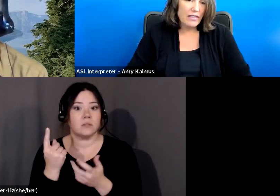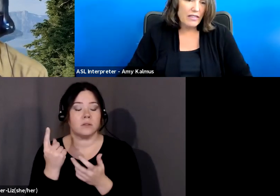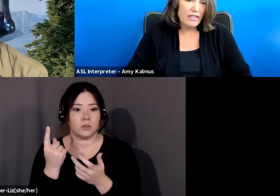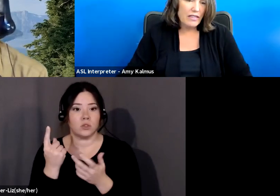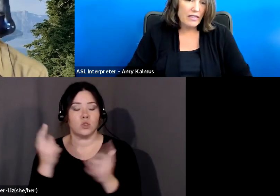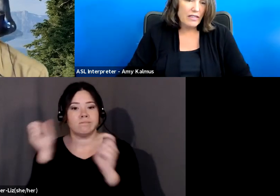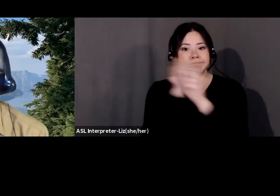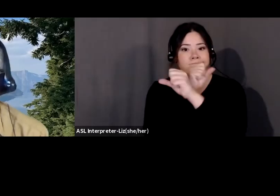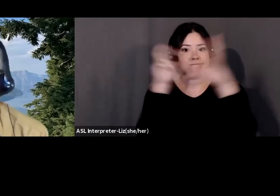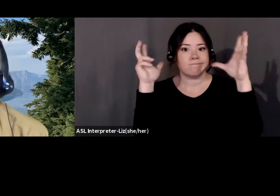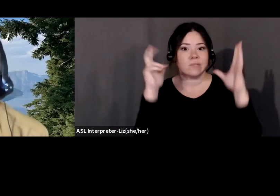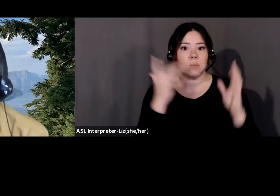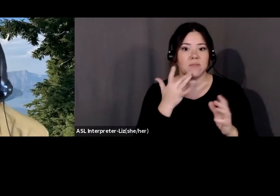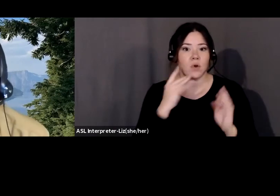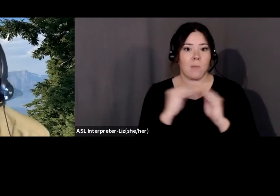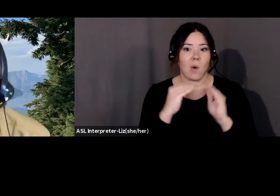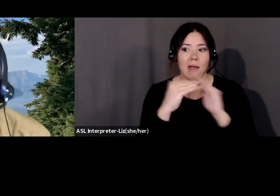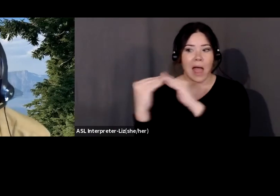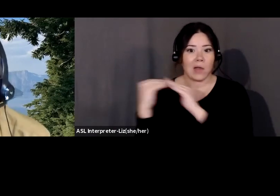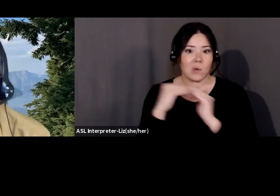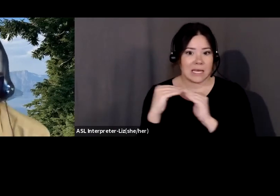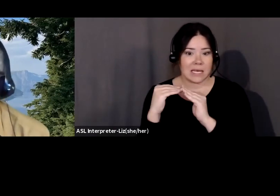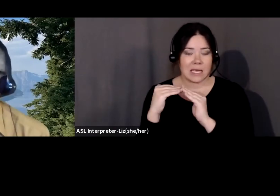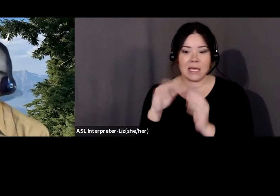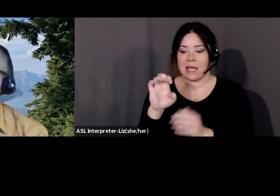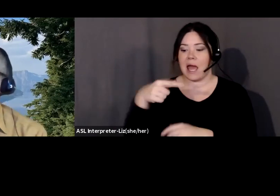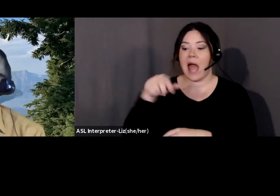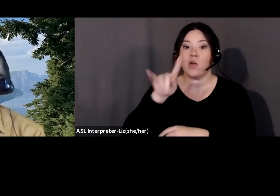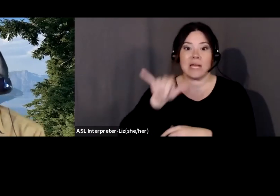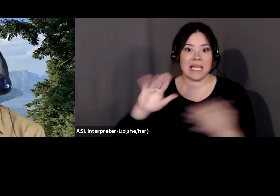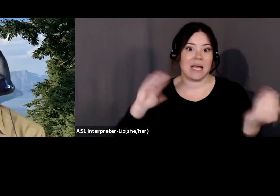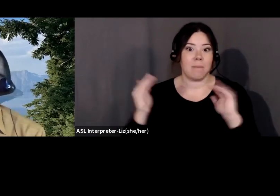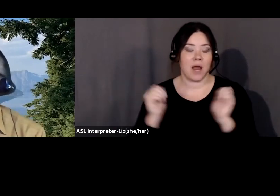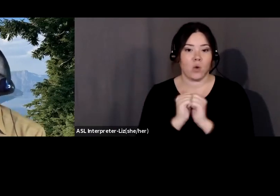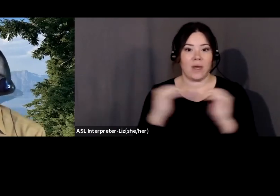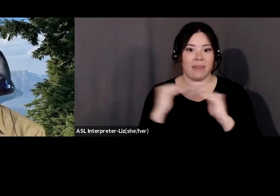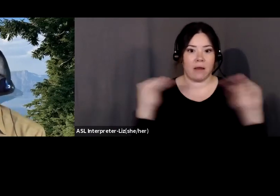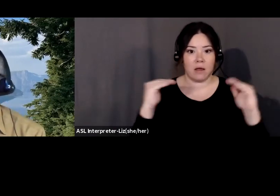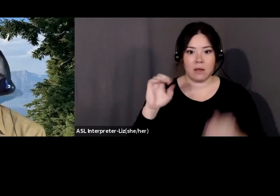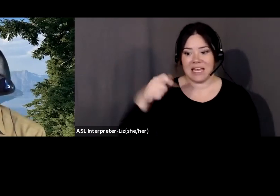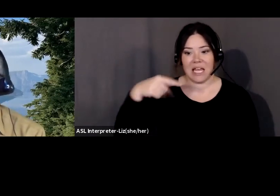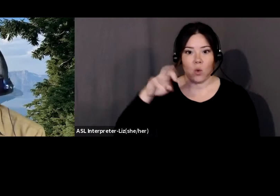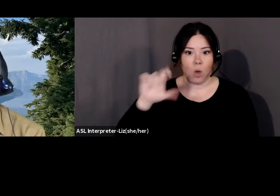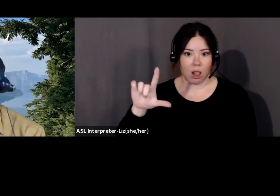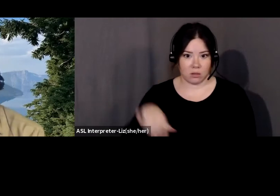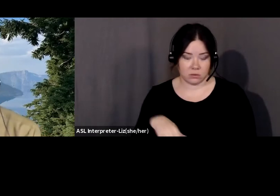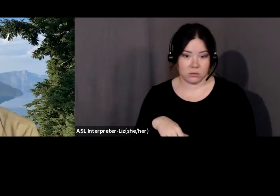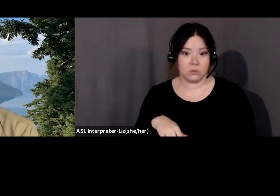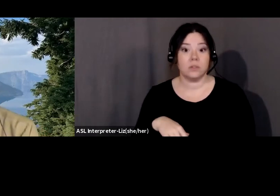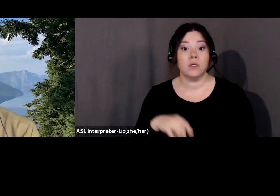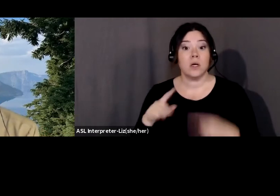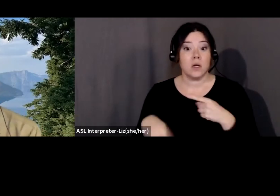of an equity manner instead of an equal manner. So when we think about serving the entire